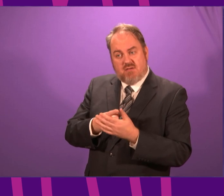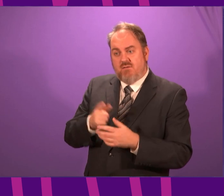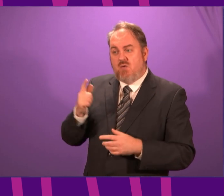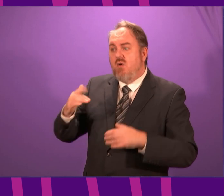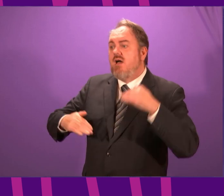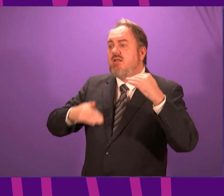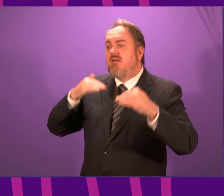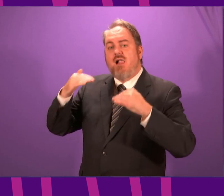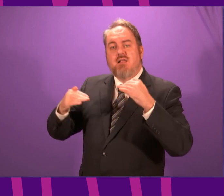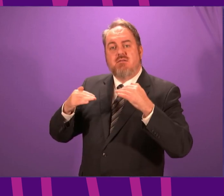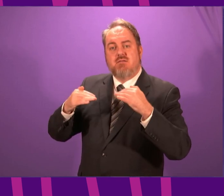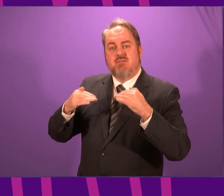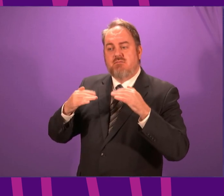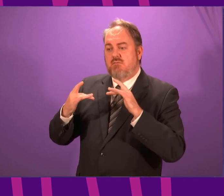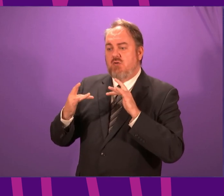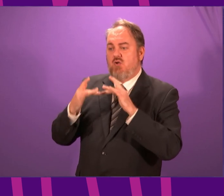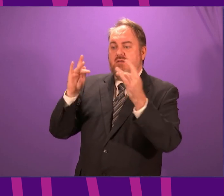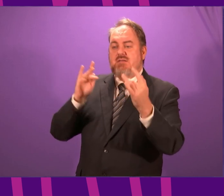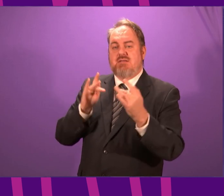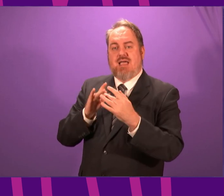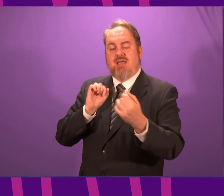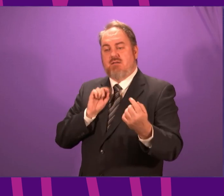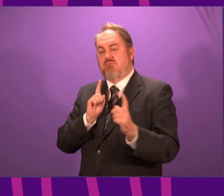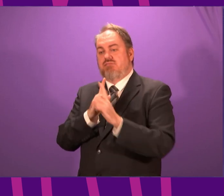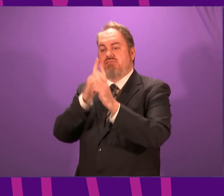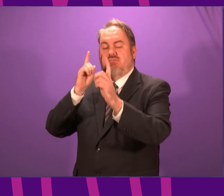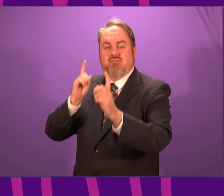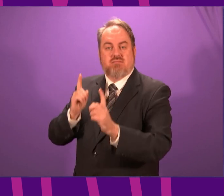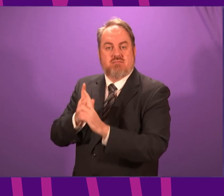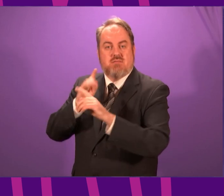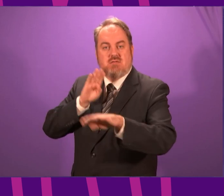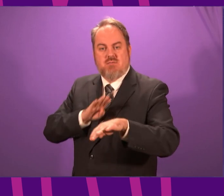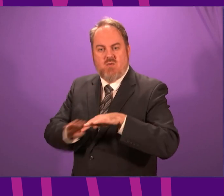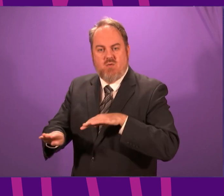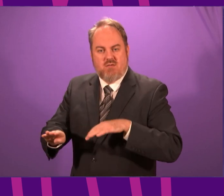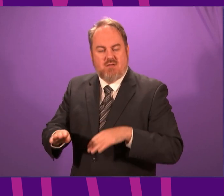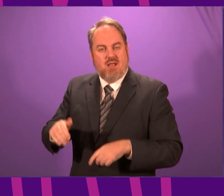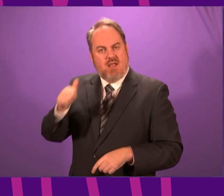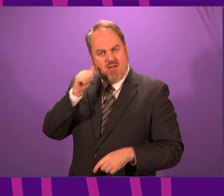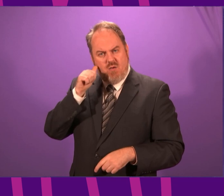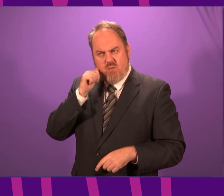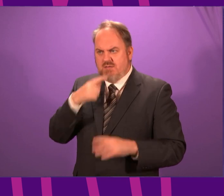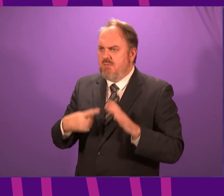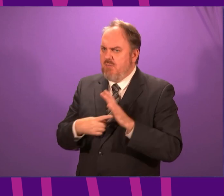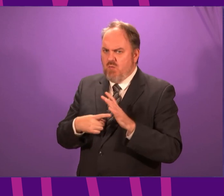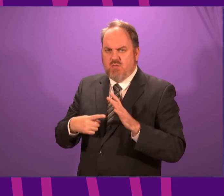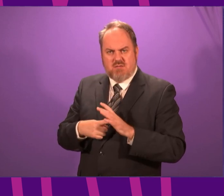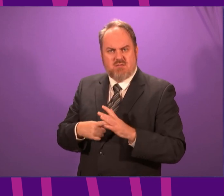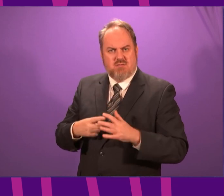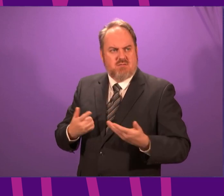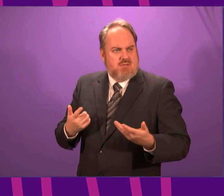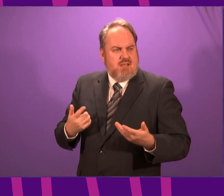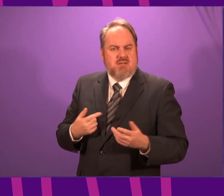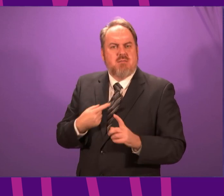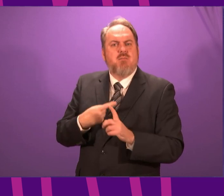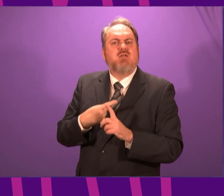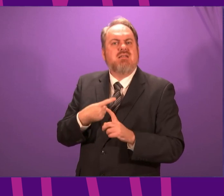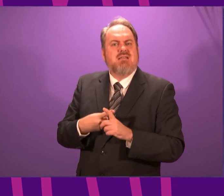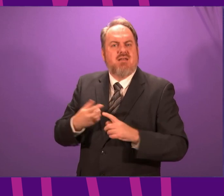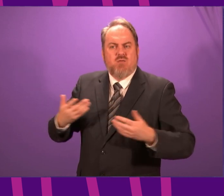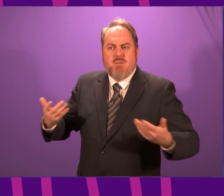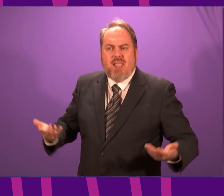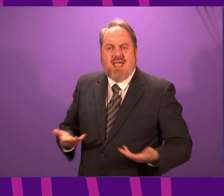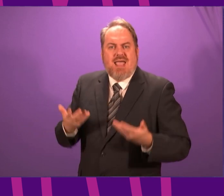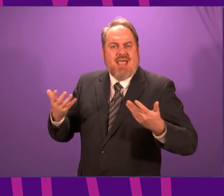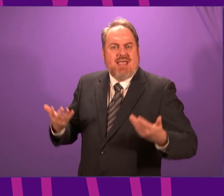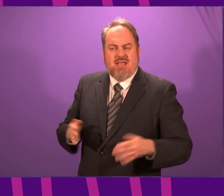sport. However, saying that, having organised it as well as playing it for some time, I know the benefits of this and all similar supports,